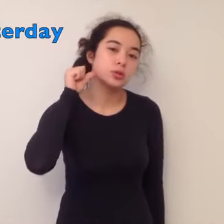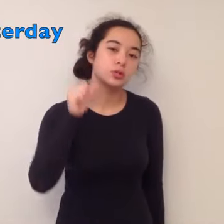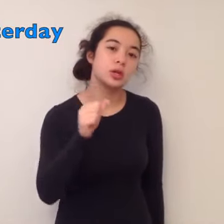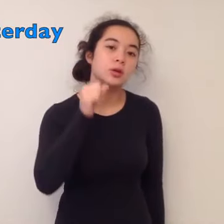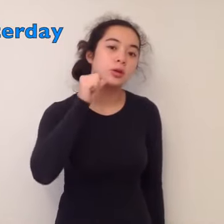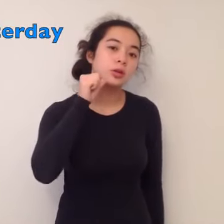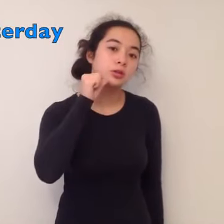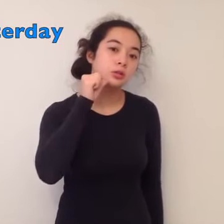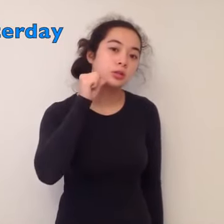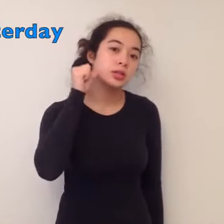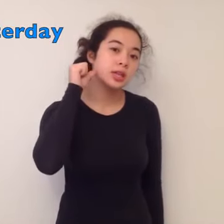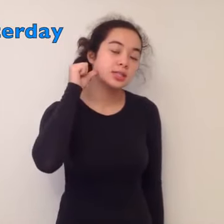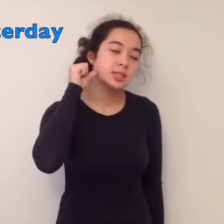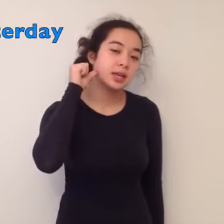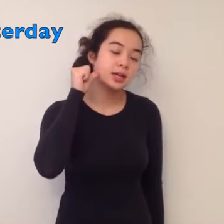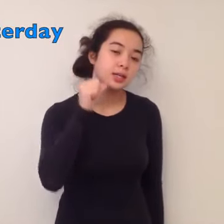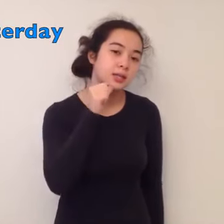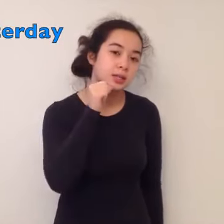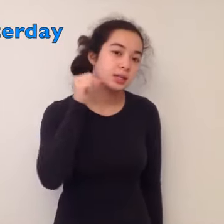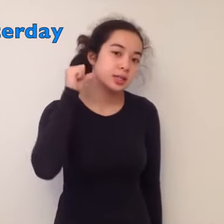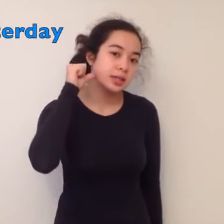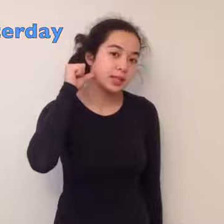So, yesterday.